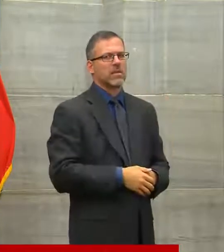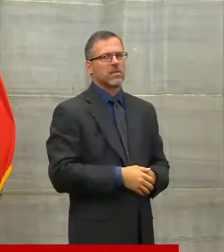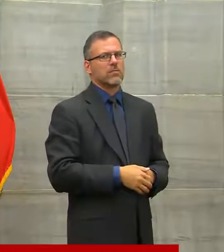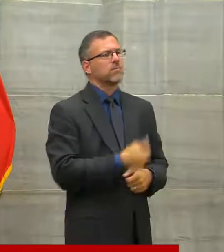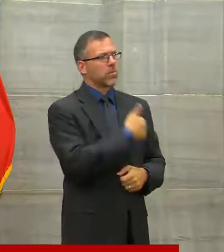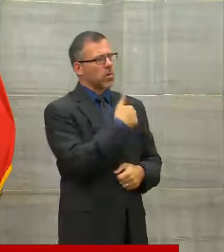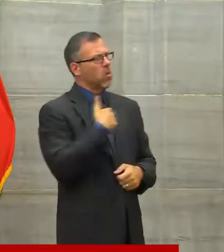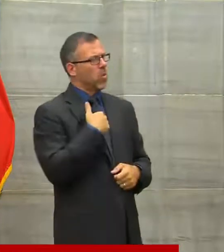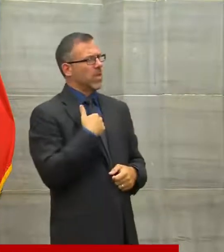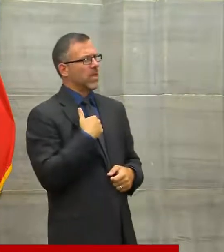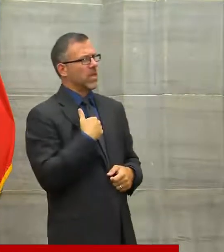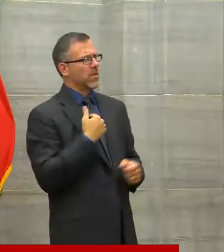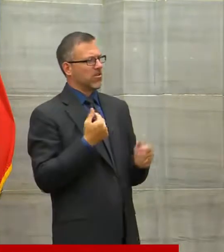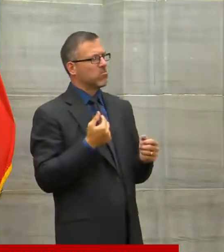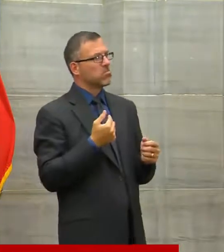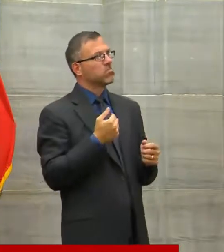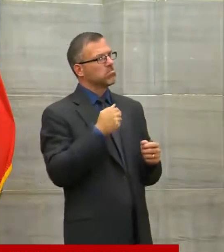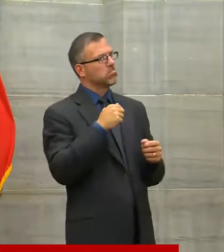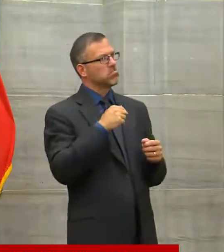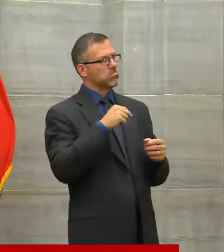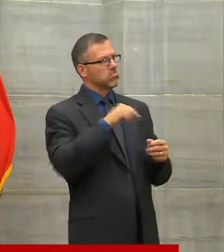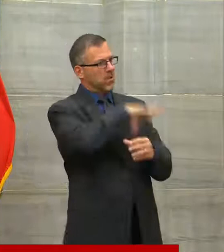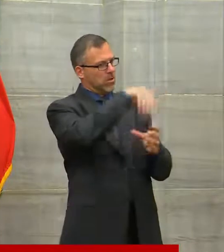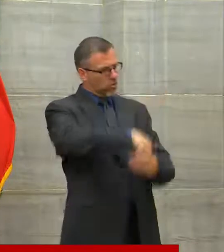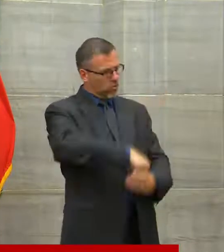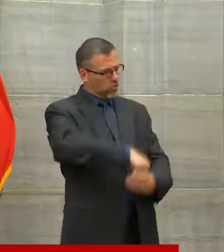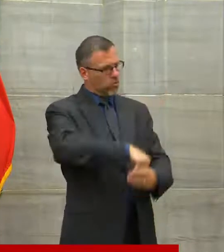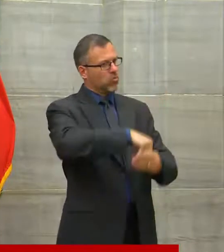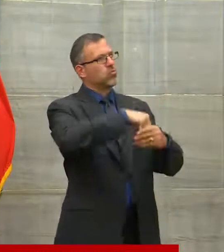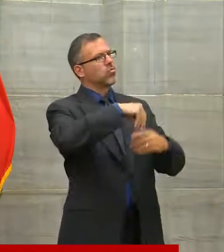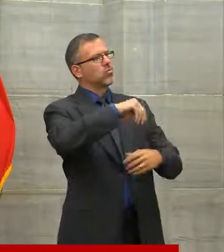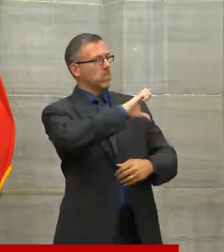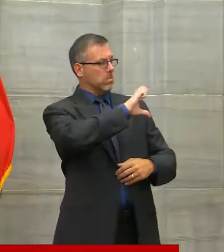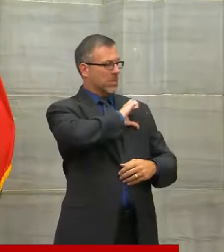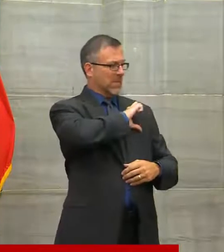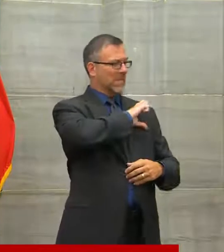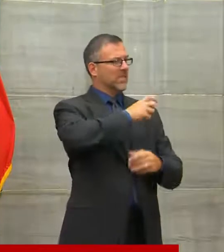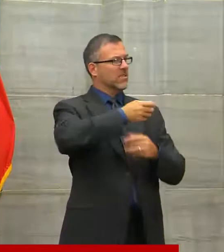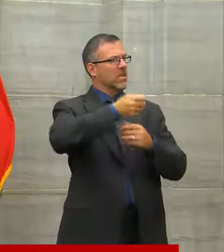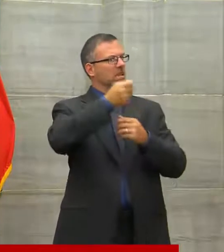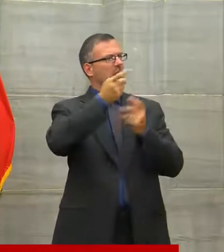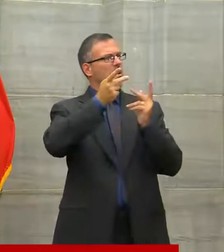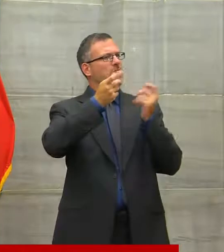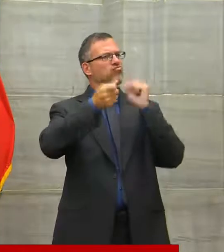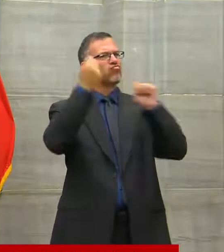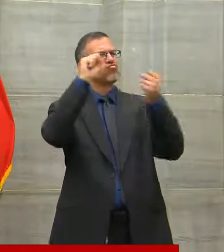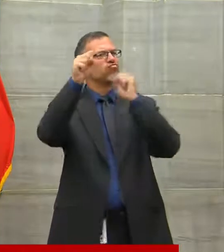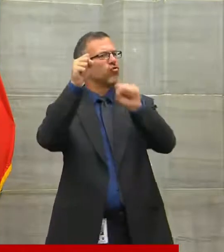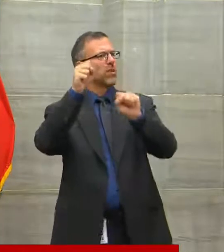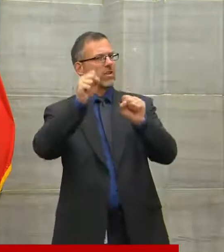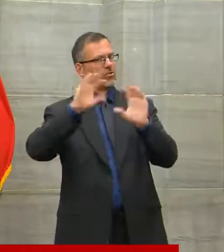the interaction between law enforcement and those groups, but I'm not aware of any